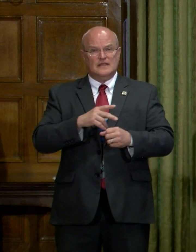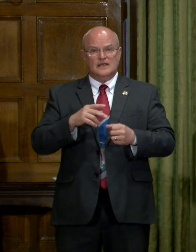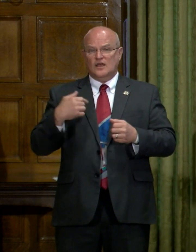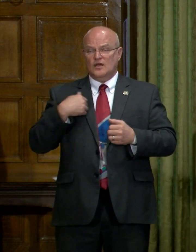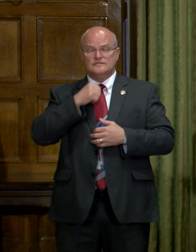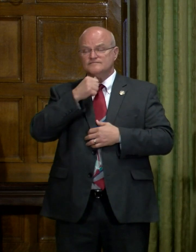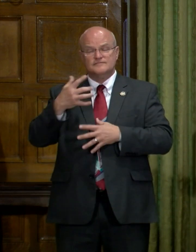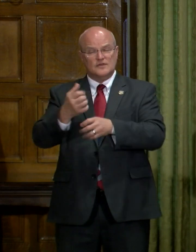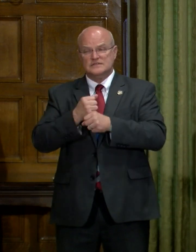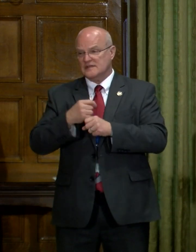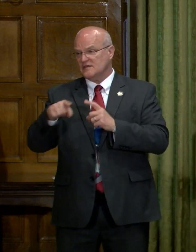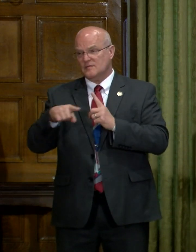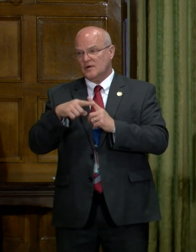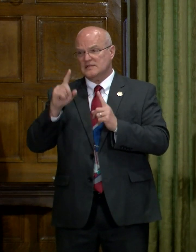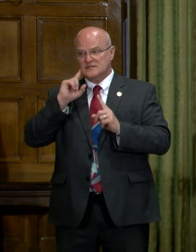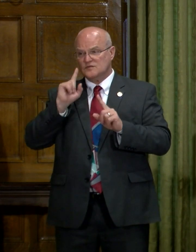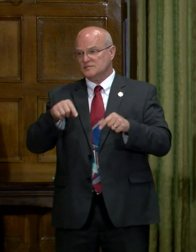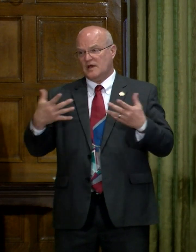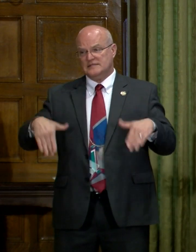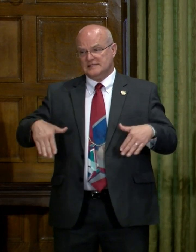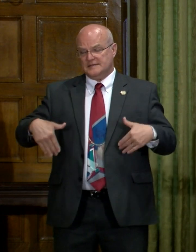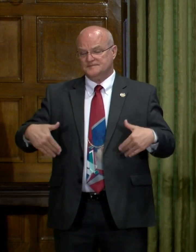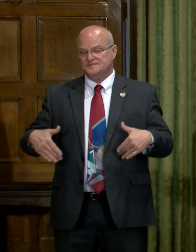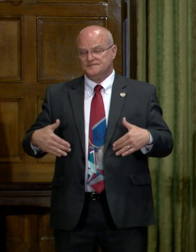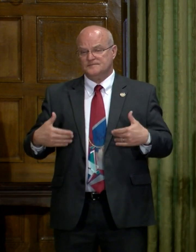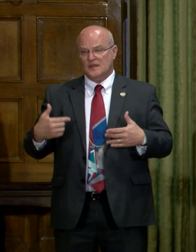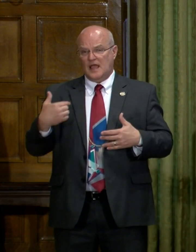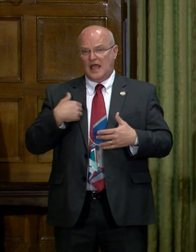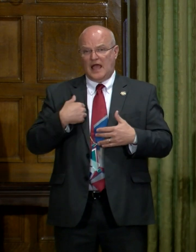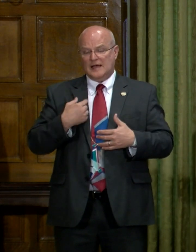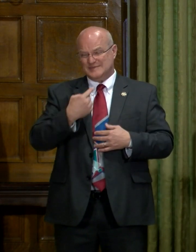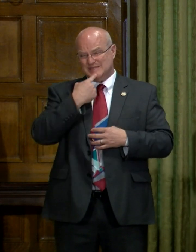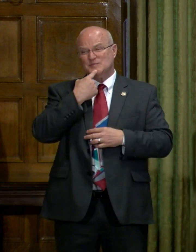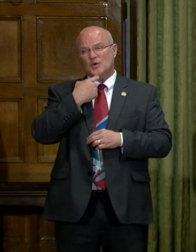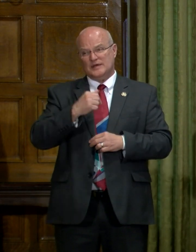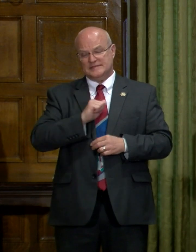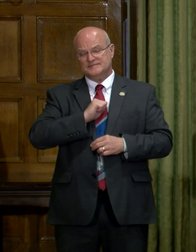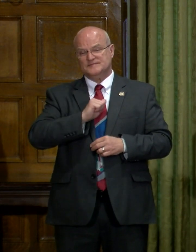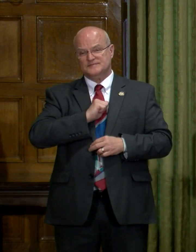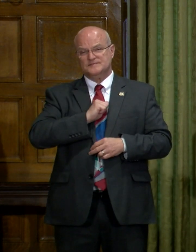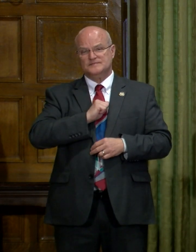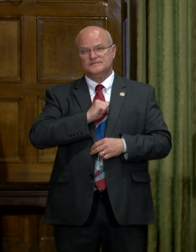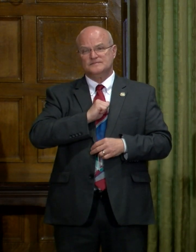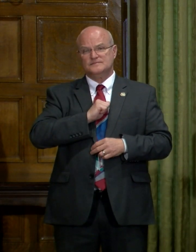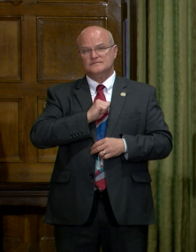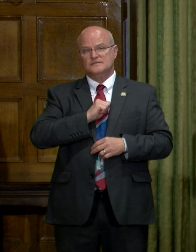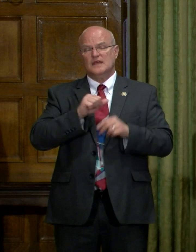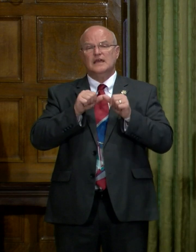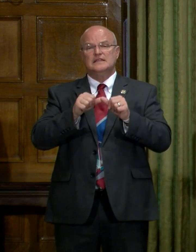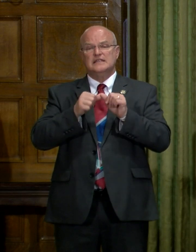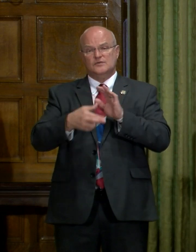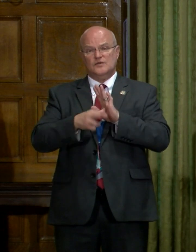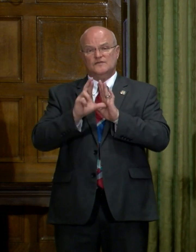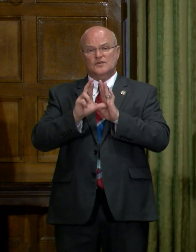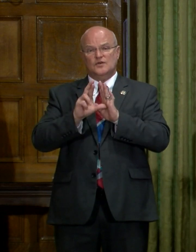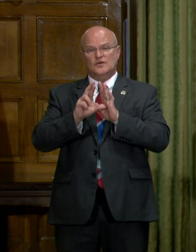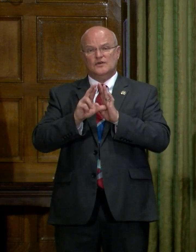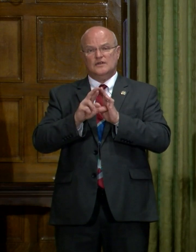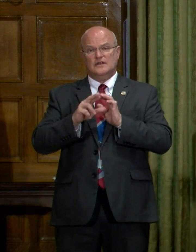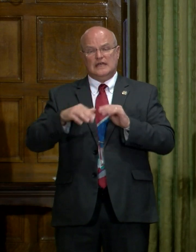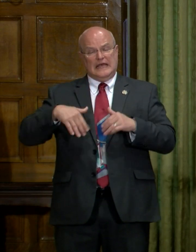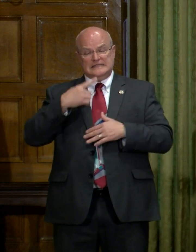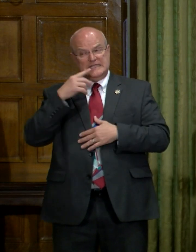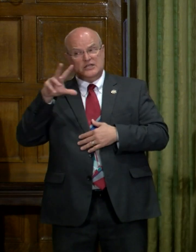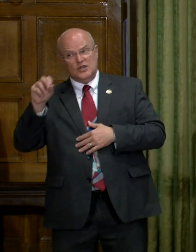That we have not received a positive response on that, which I'm disappointed in. They continue to review it. They haven't said